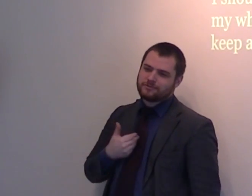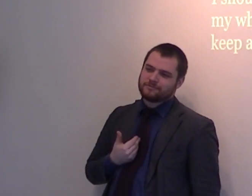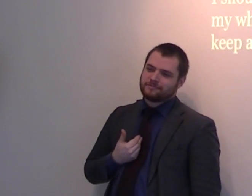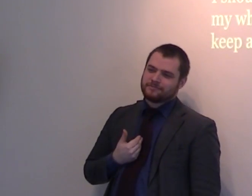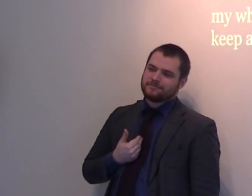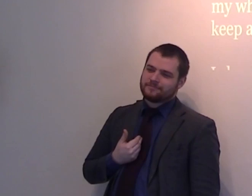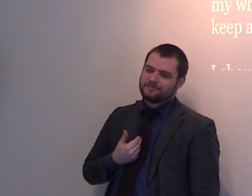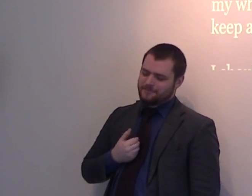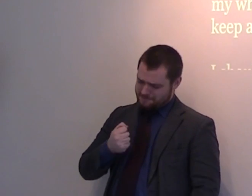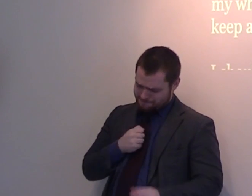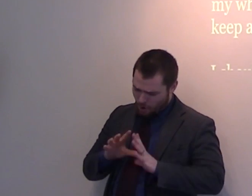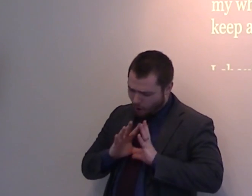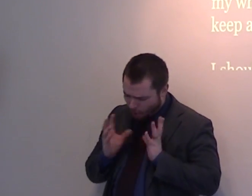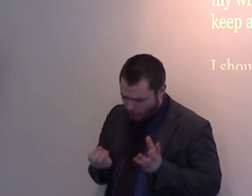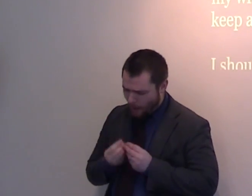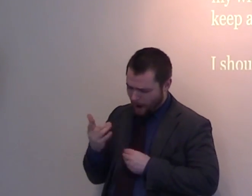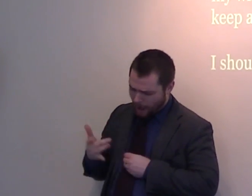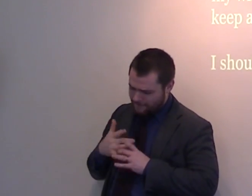I should give my whole life to Jesus.